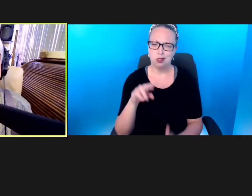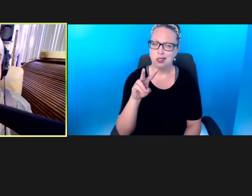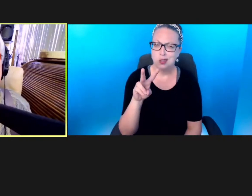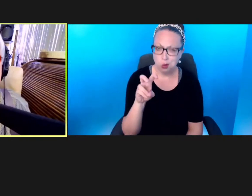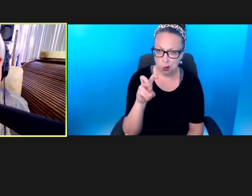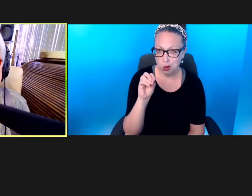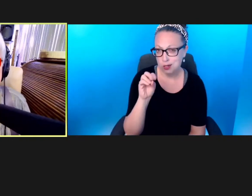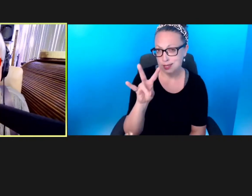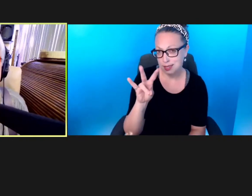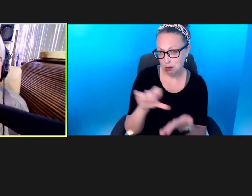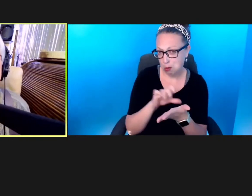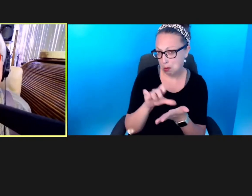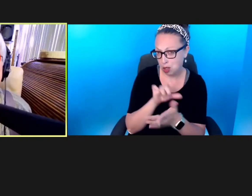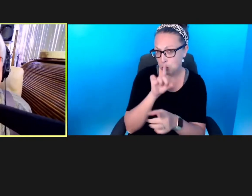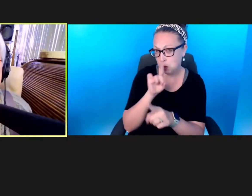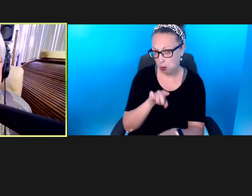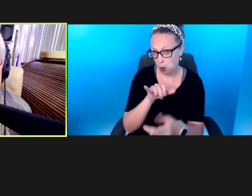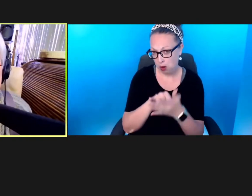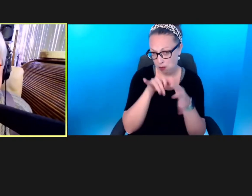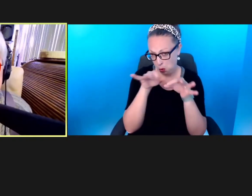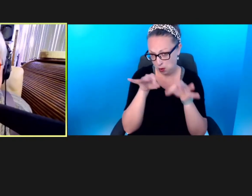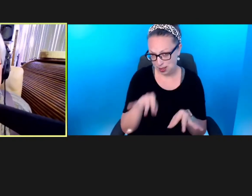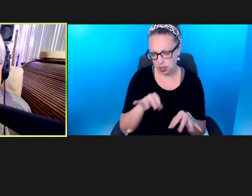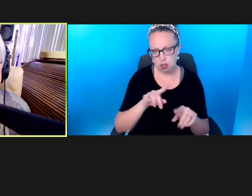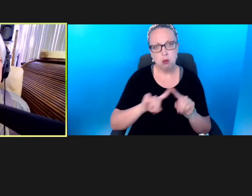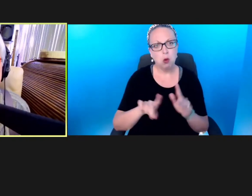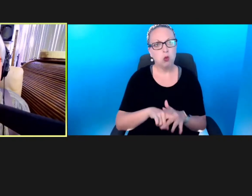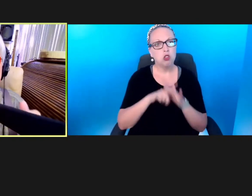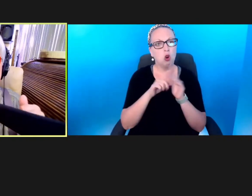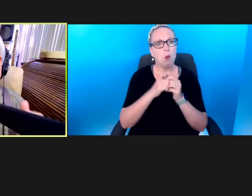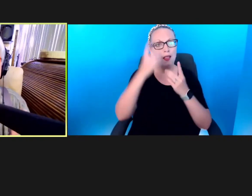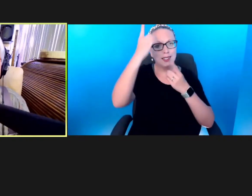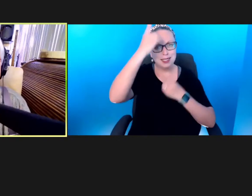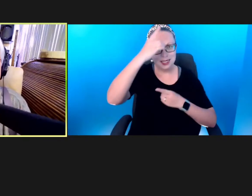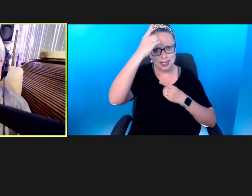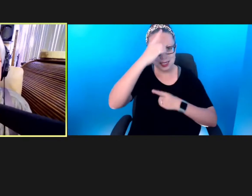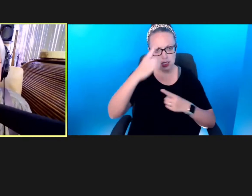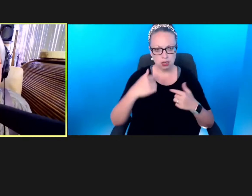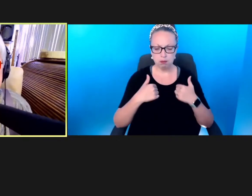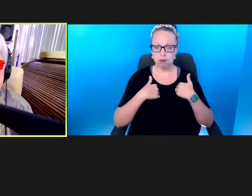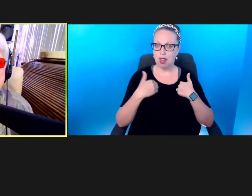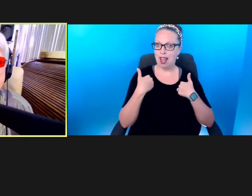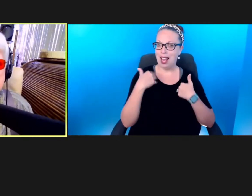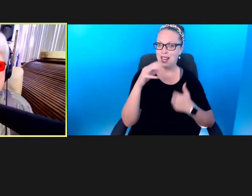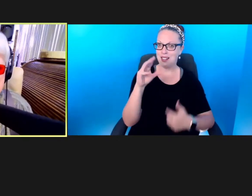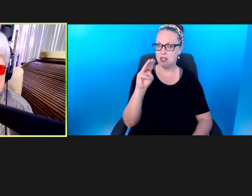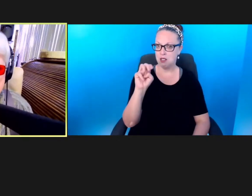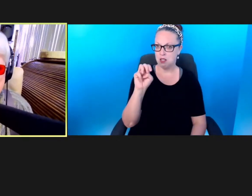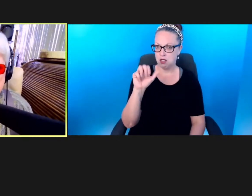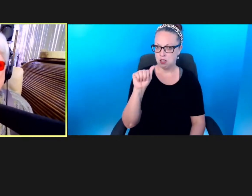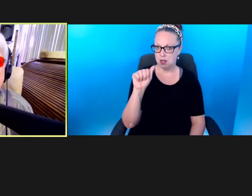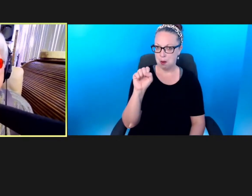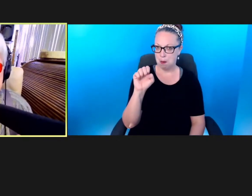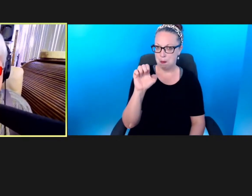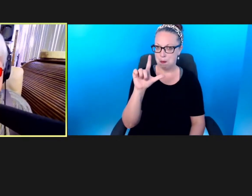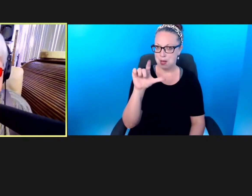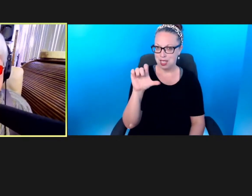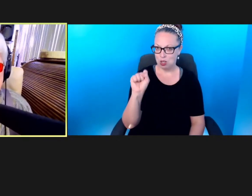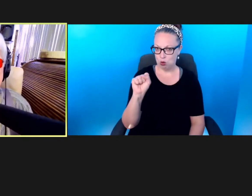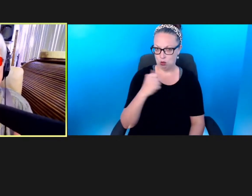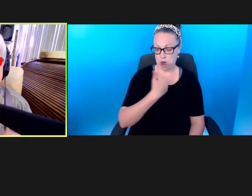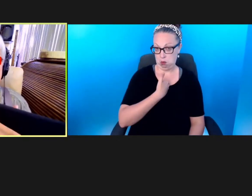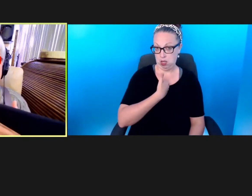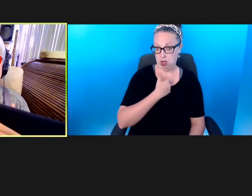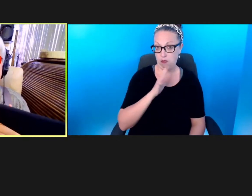that details. Let's begin with disease. I had a severe case of measles when I was 5 years old, a